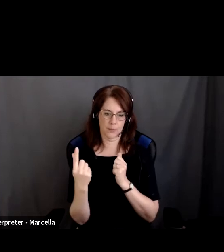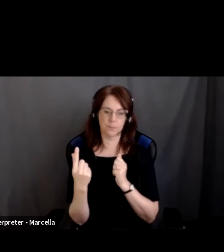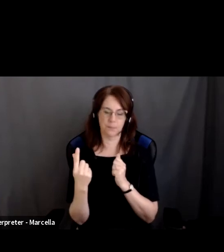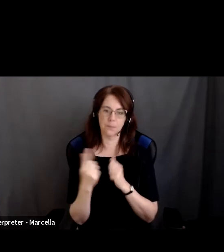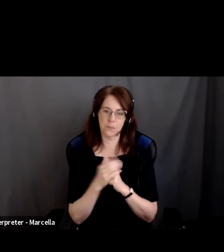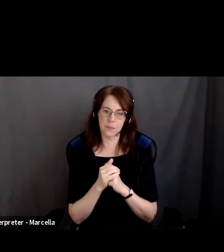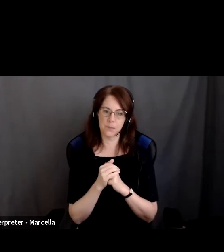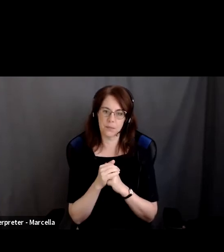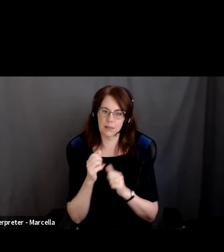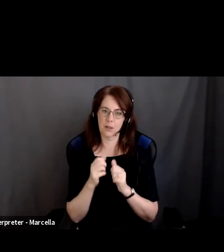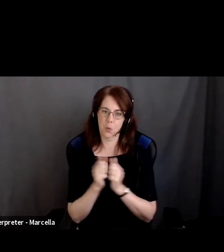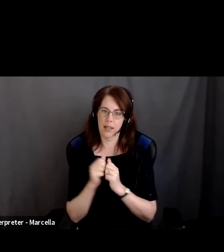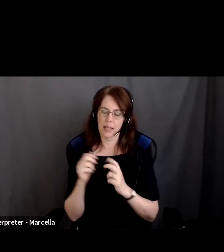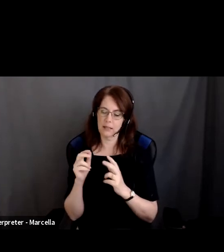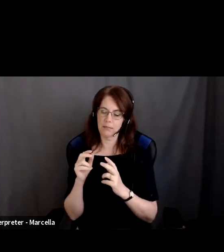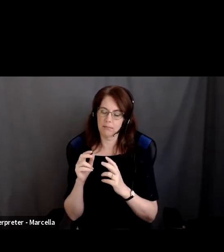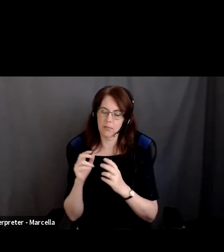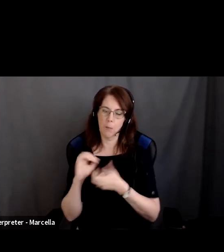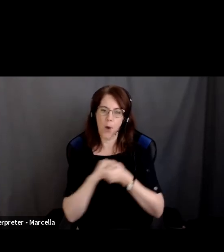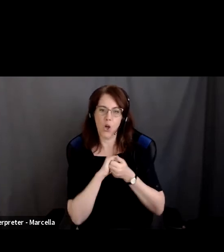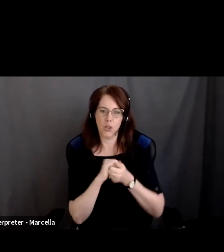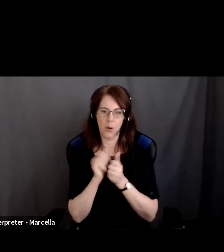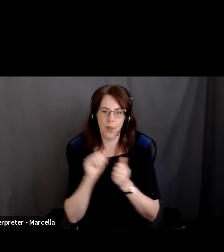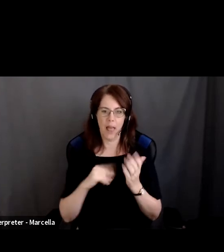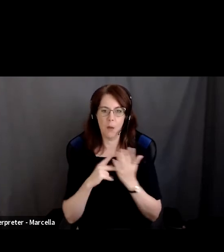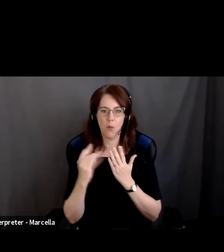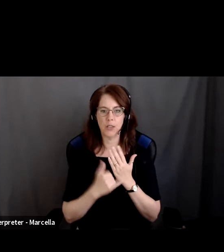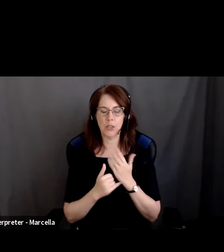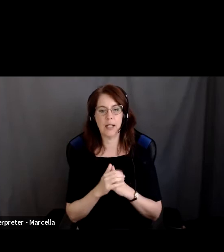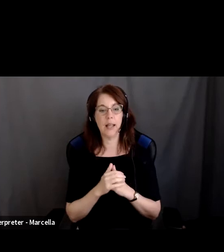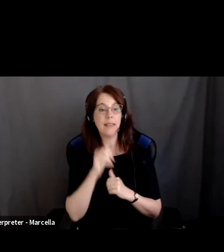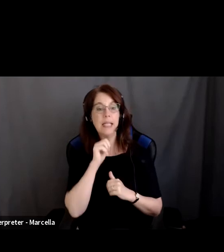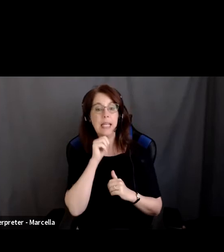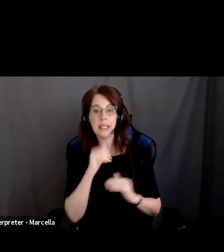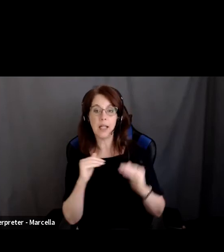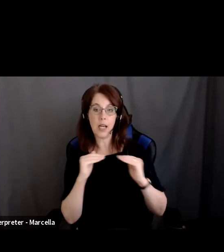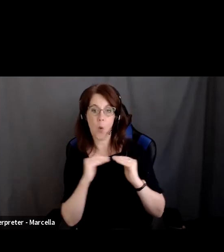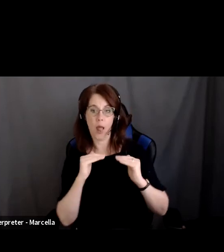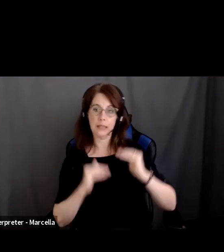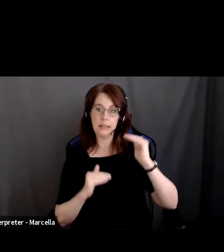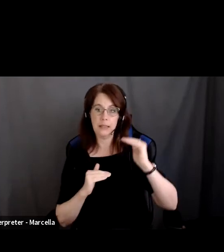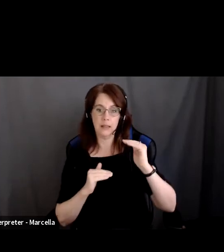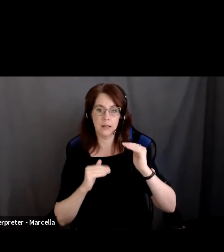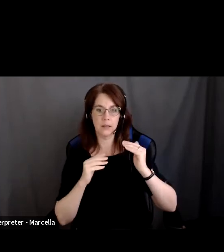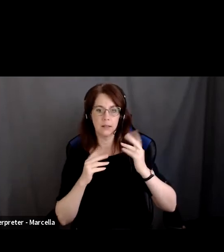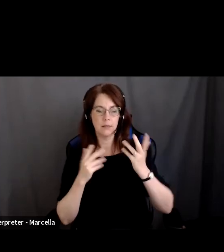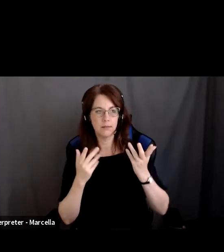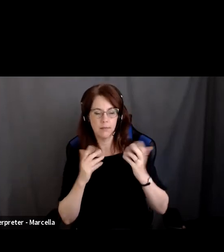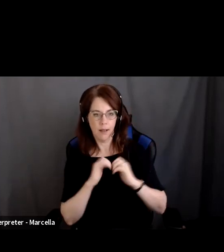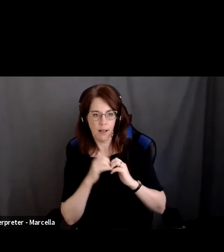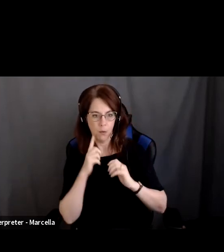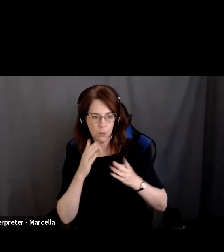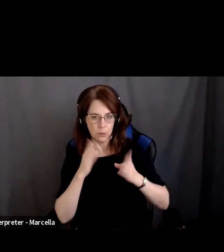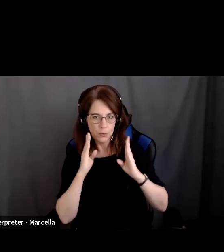in partnering in the projects. The inequality to be addressed in these kinds of projects